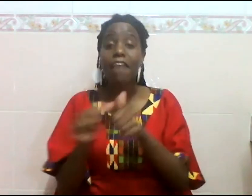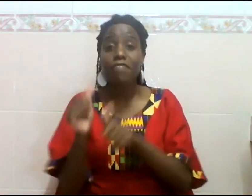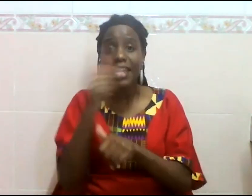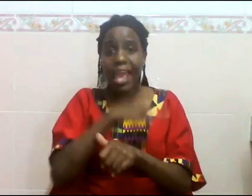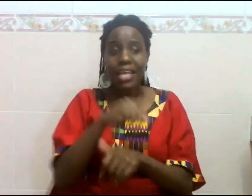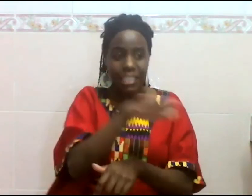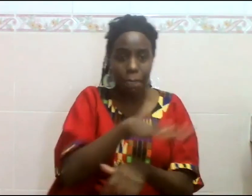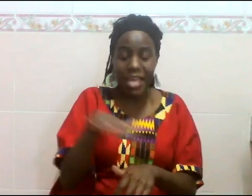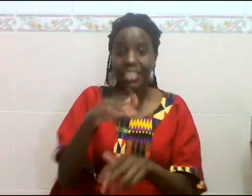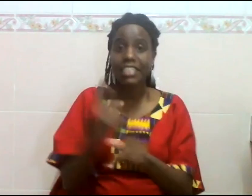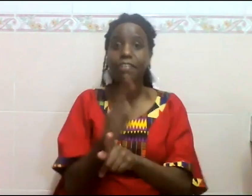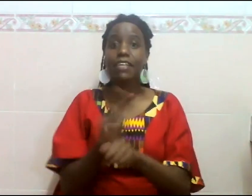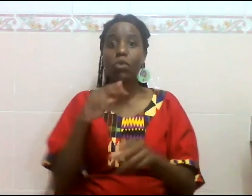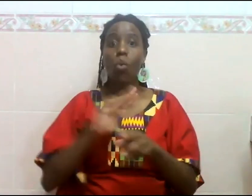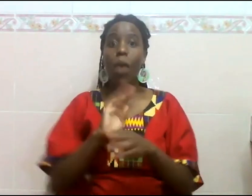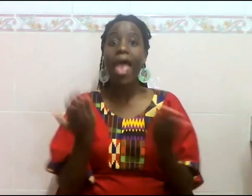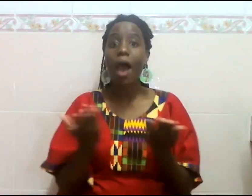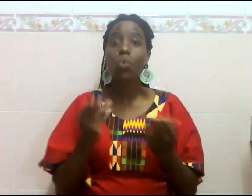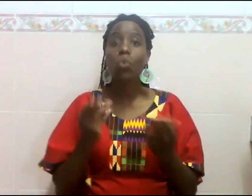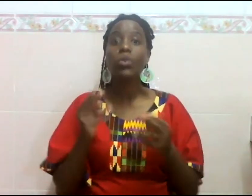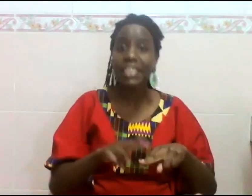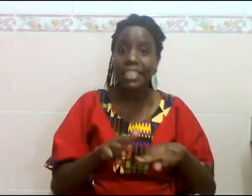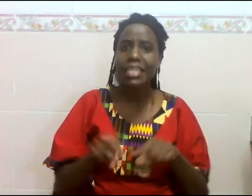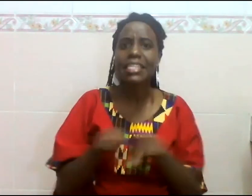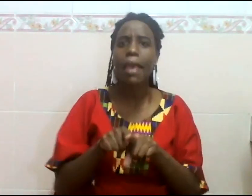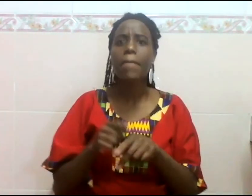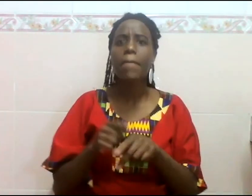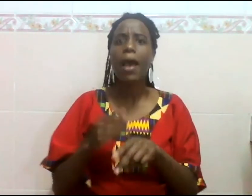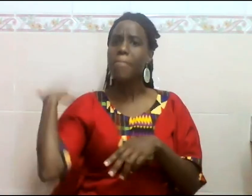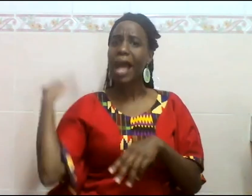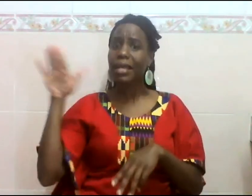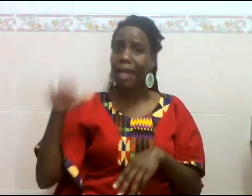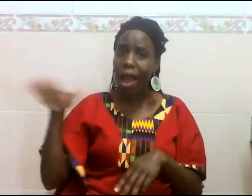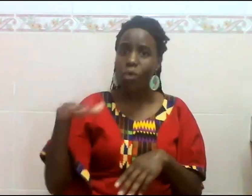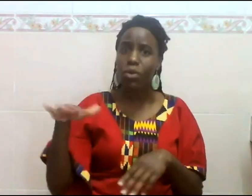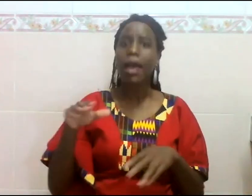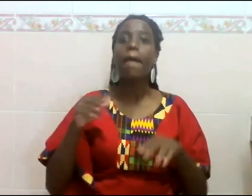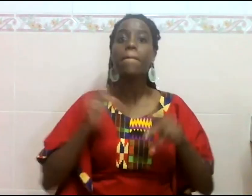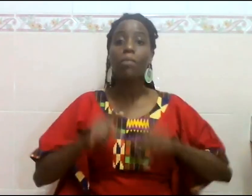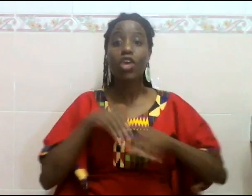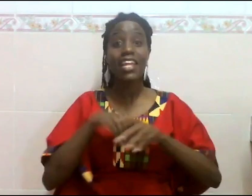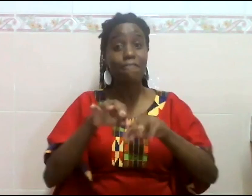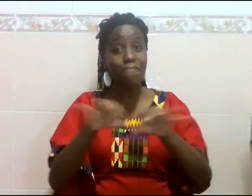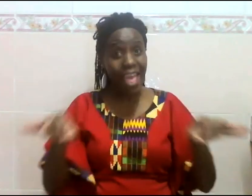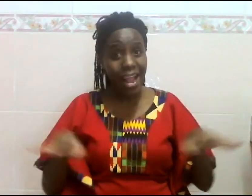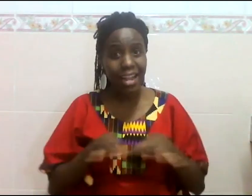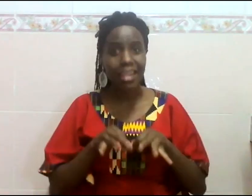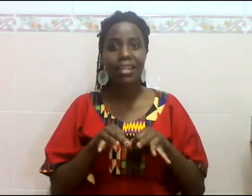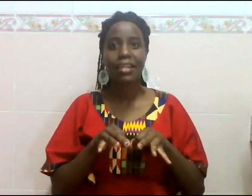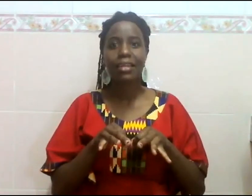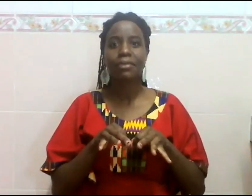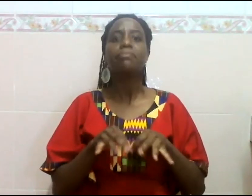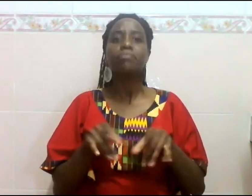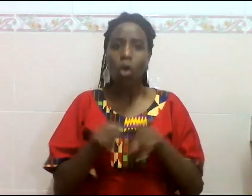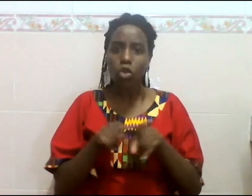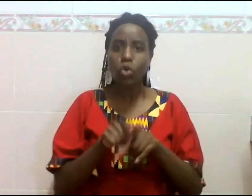of the backgrounds of the people who get prominence in the field, and in terms, I think, importantly, of the science